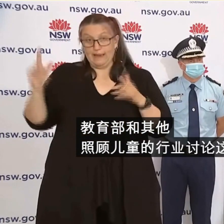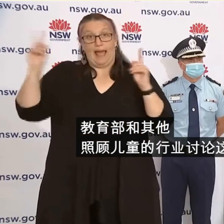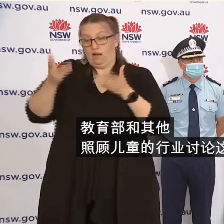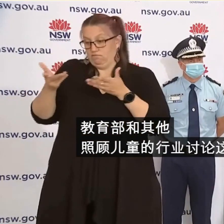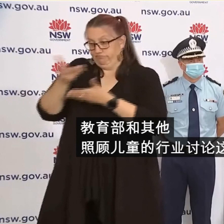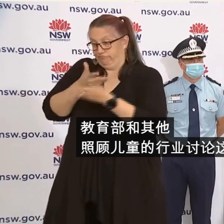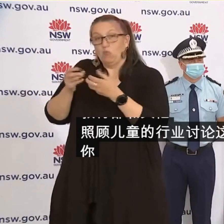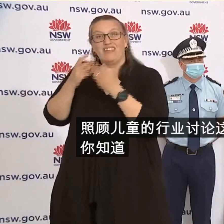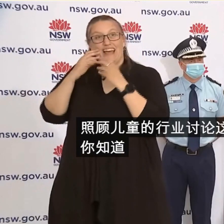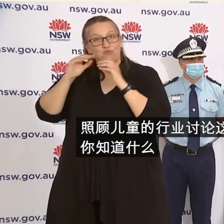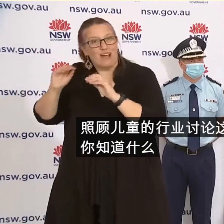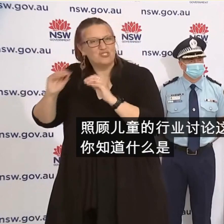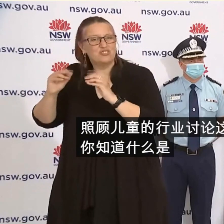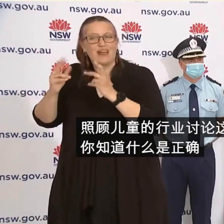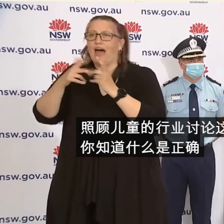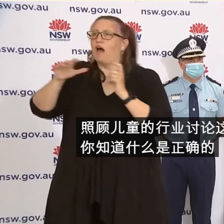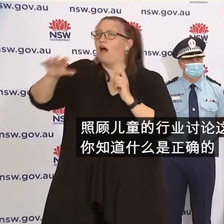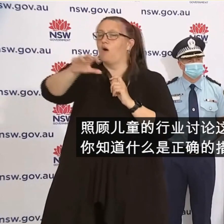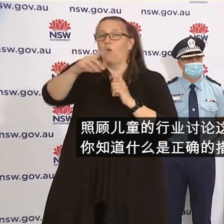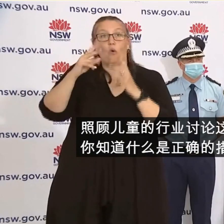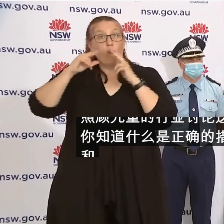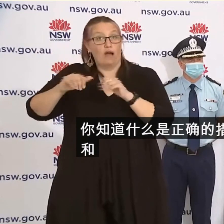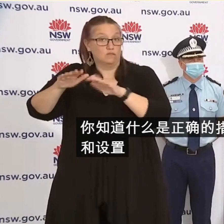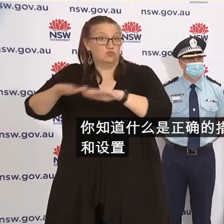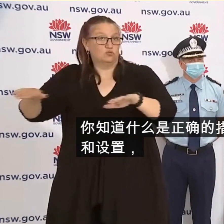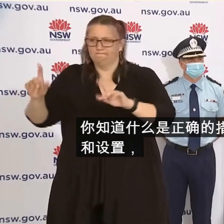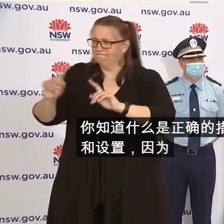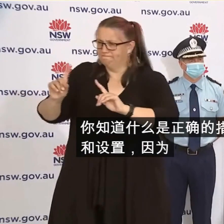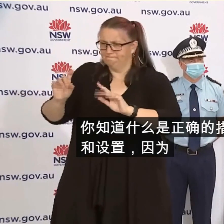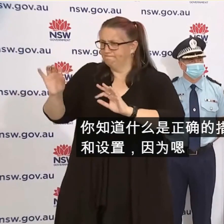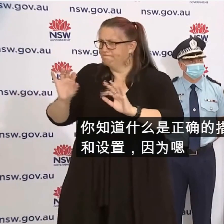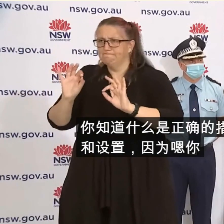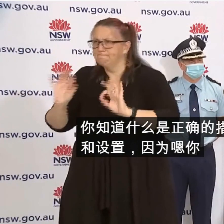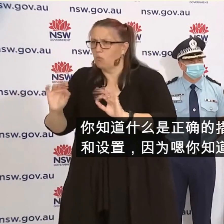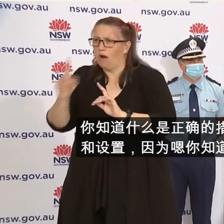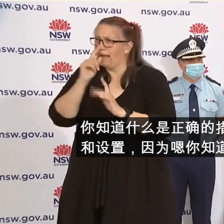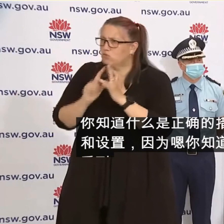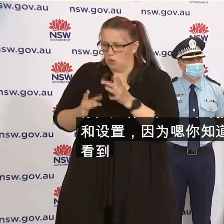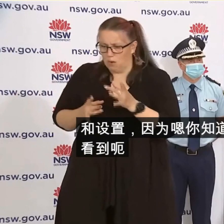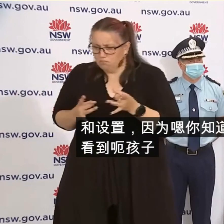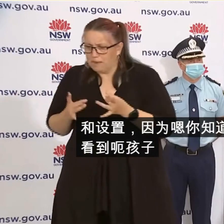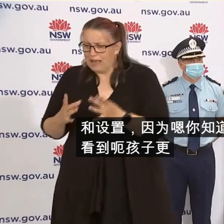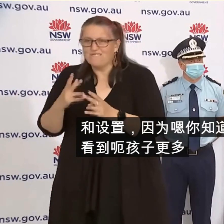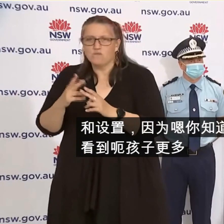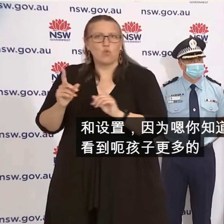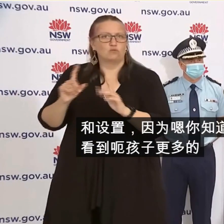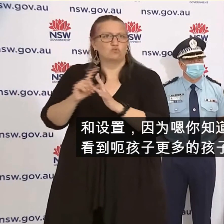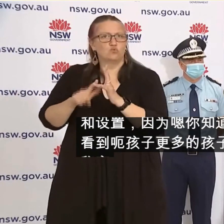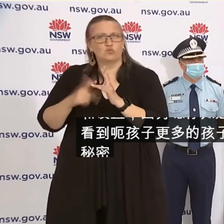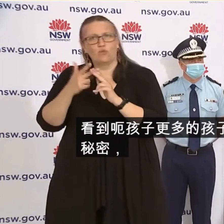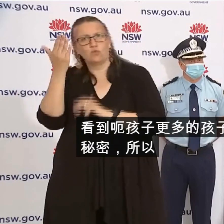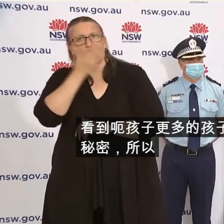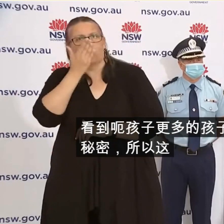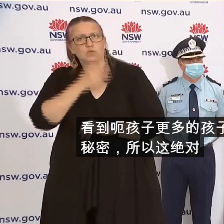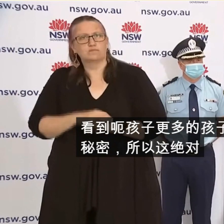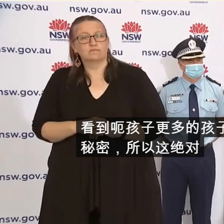after children as to what are the right measures and settings, because we are seeing more children